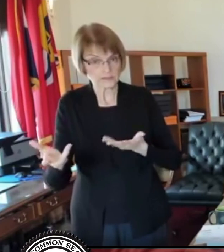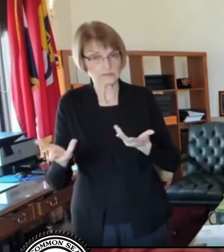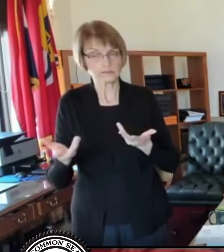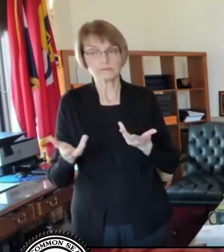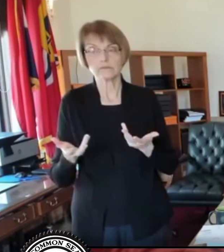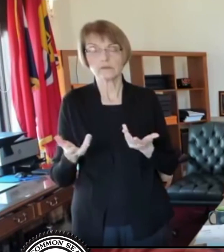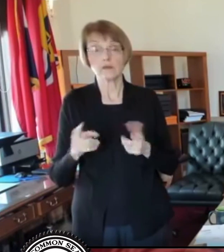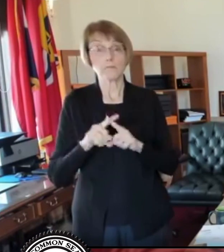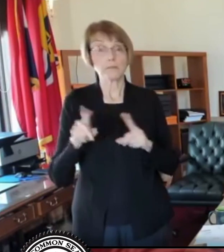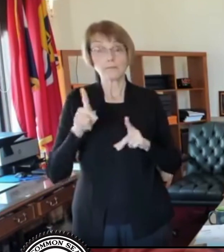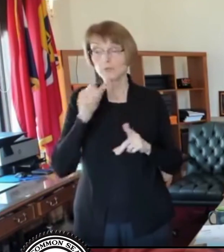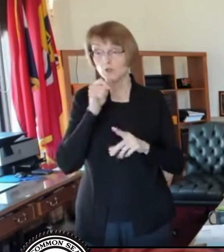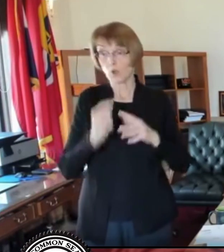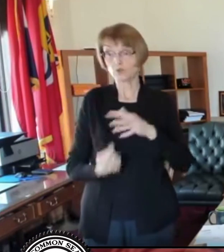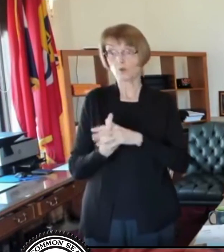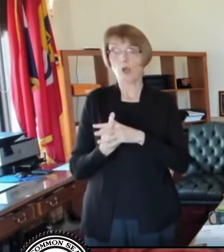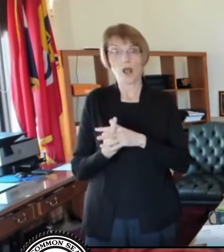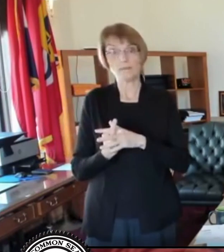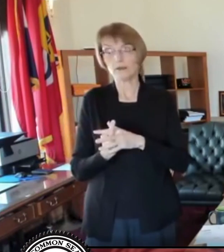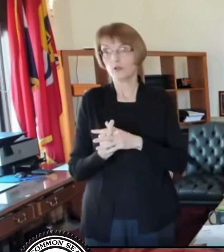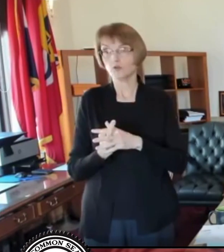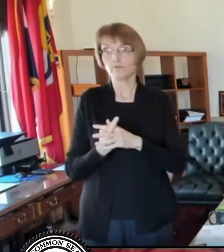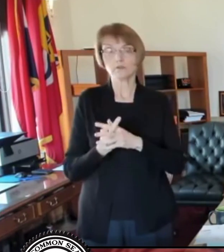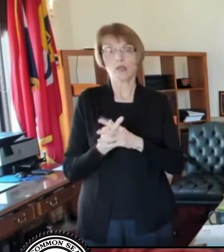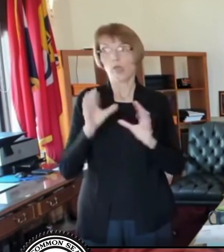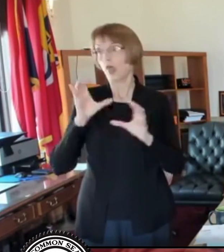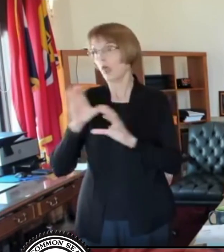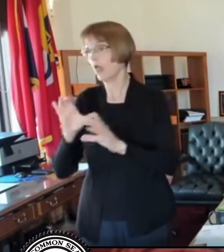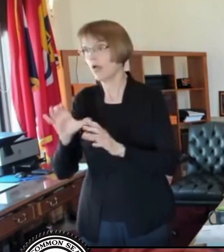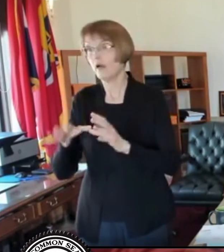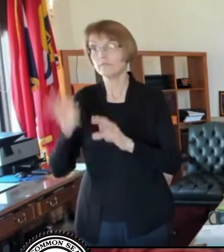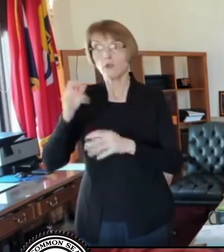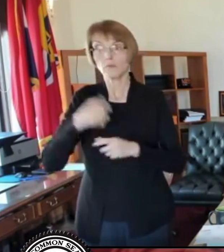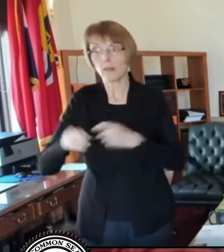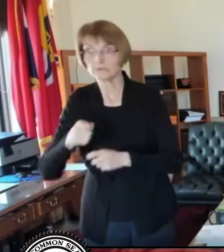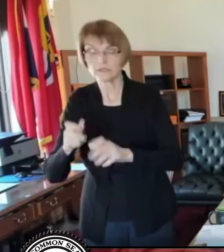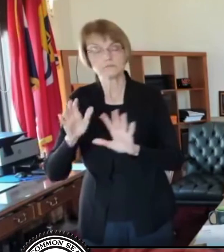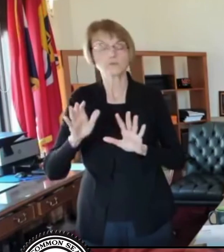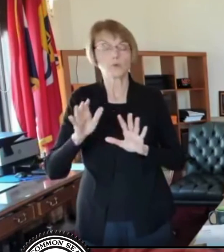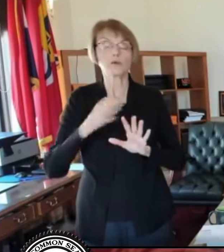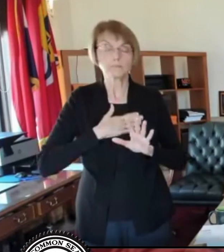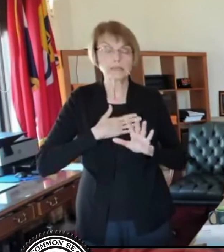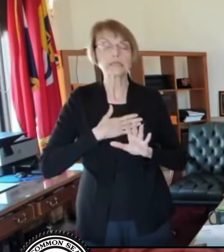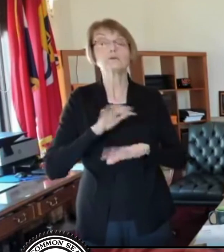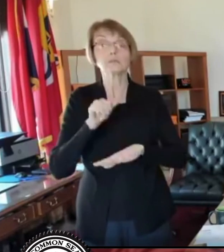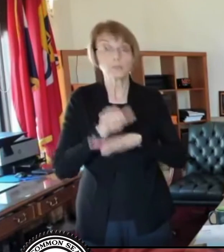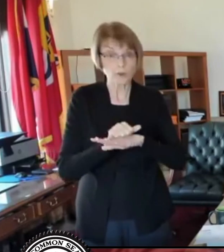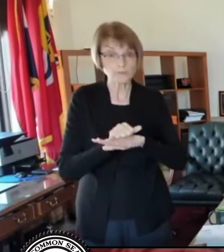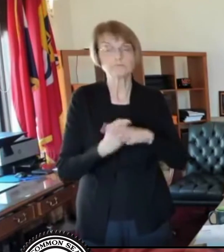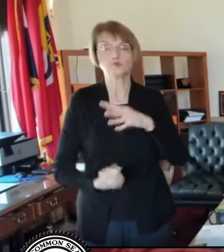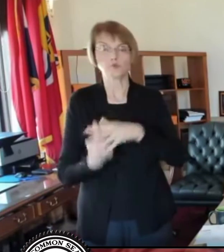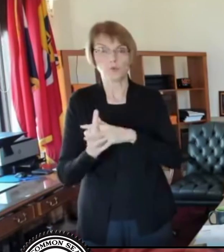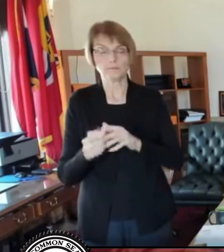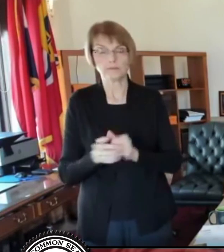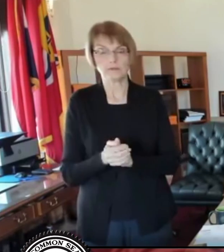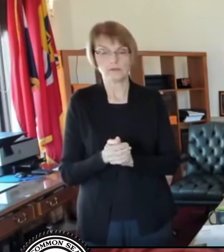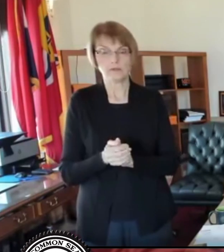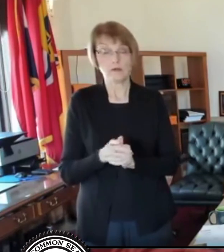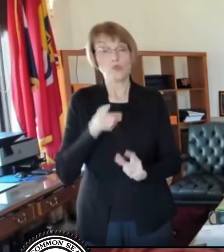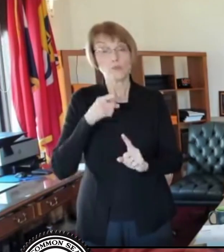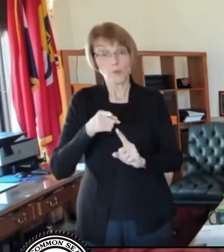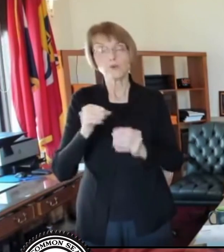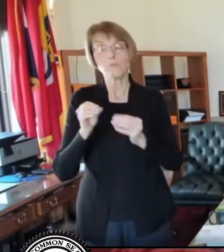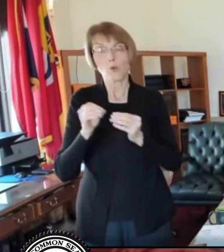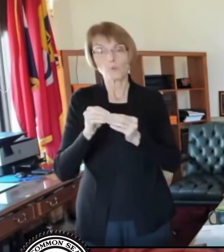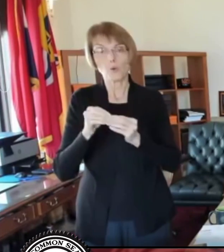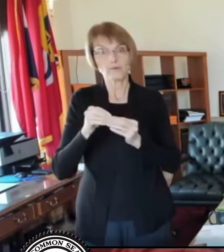when people don't show up, you're always scrambling a little bit. So more and more vaccine is becoming available. In